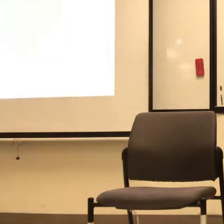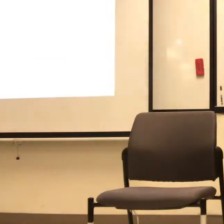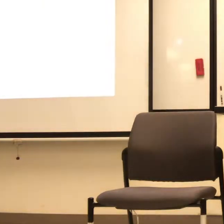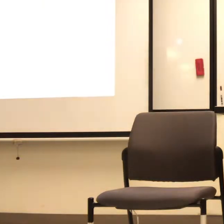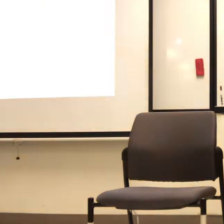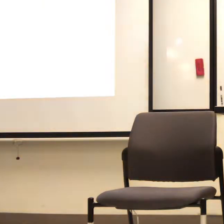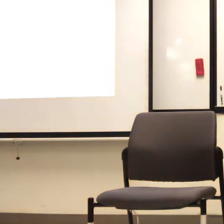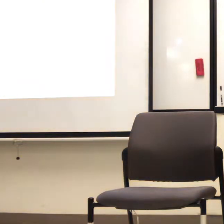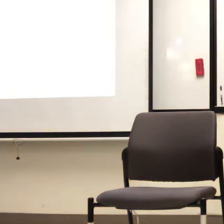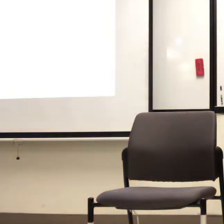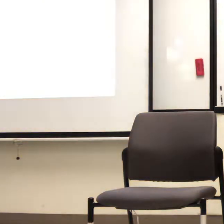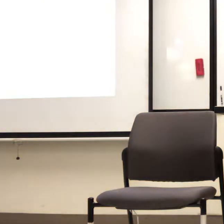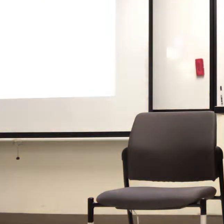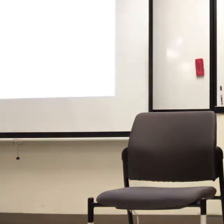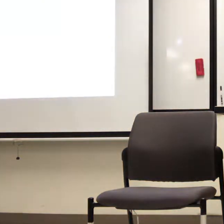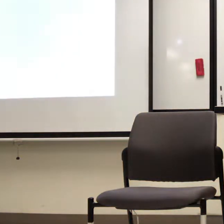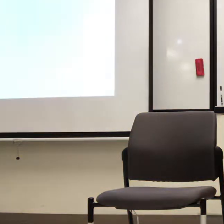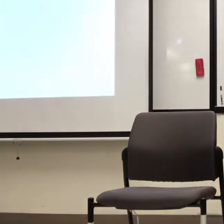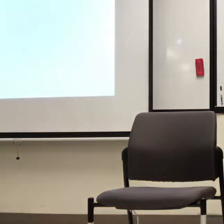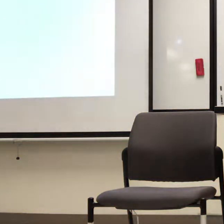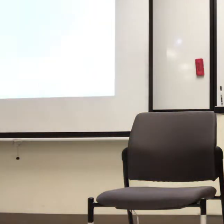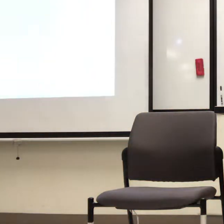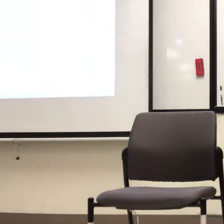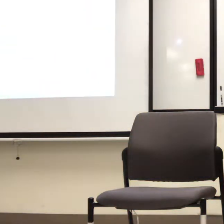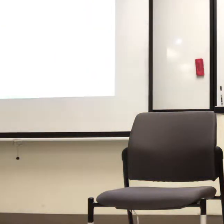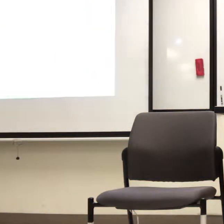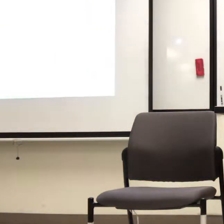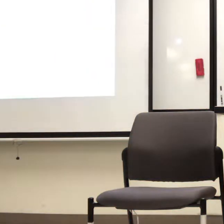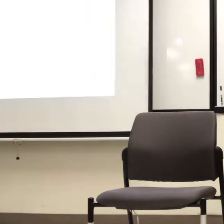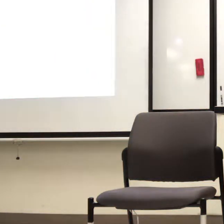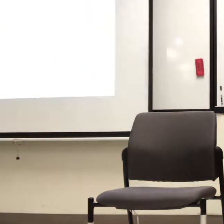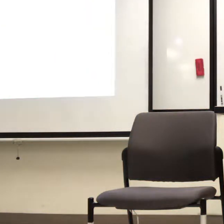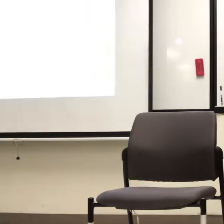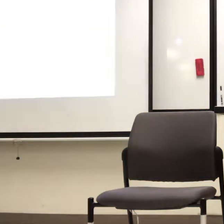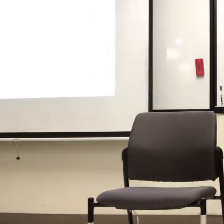right, well, today's lecture on the eye. Let's get started.